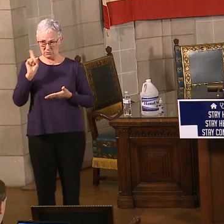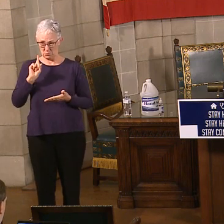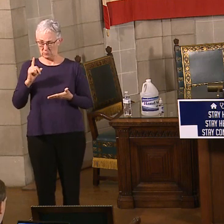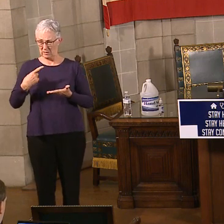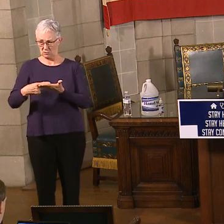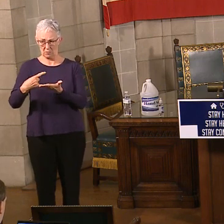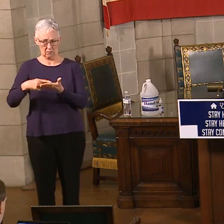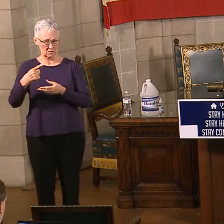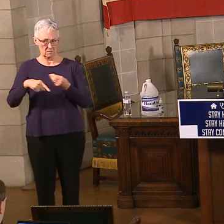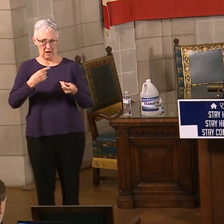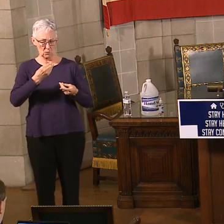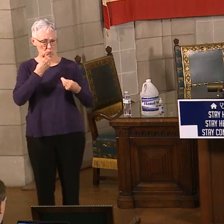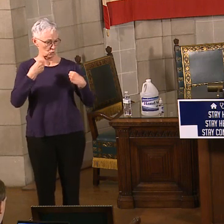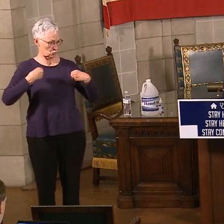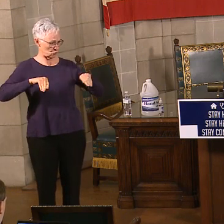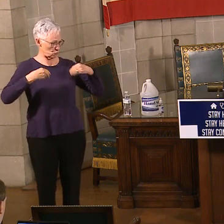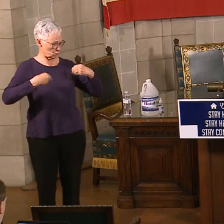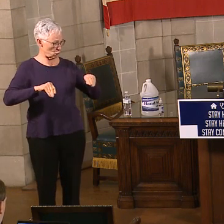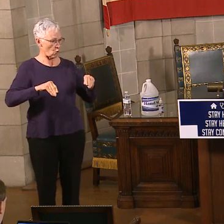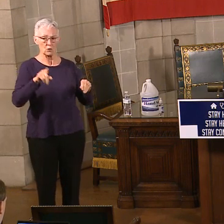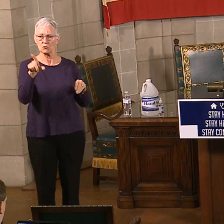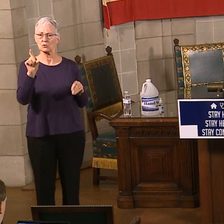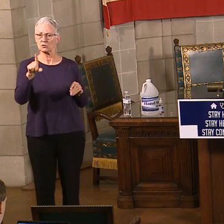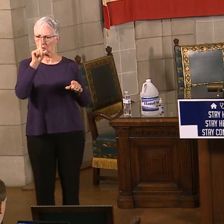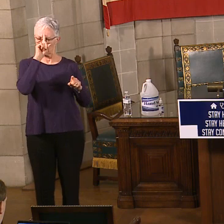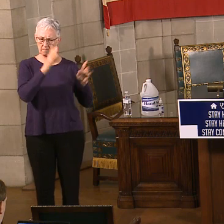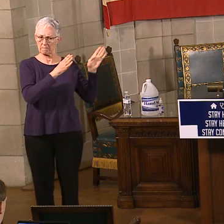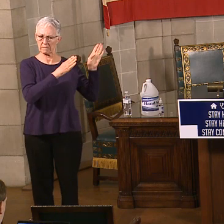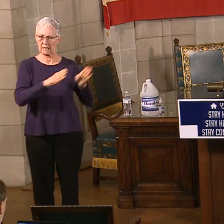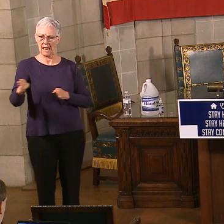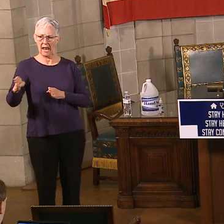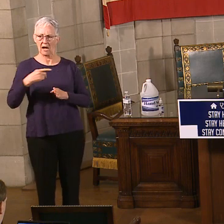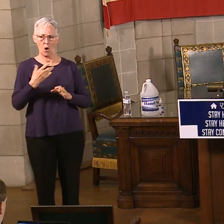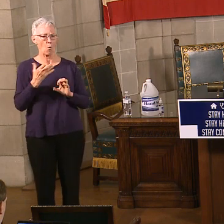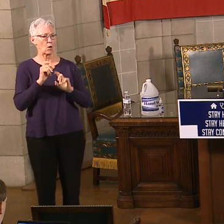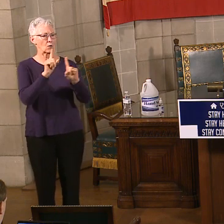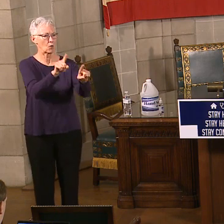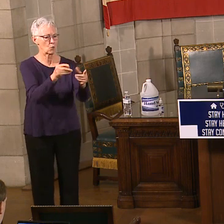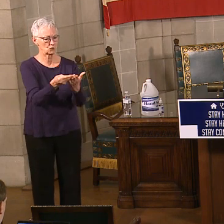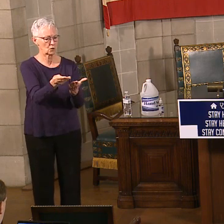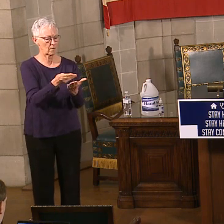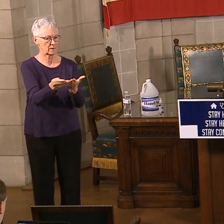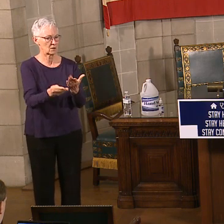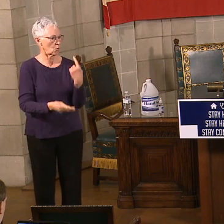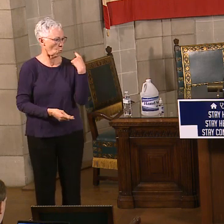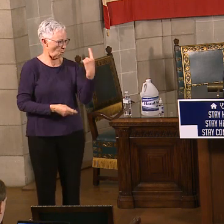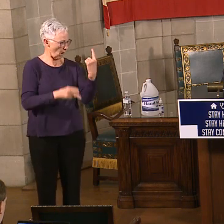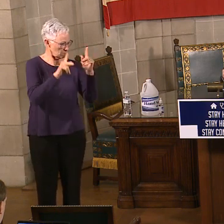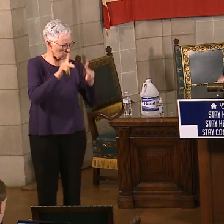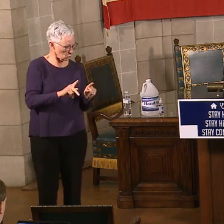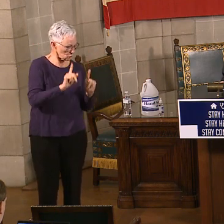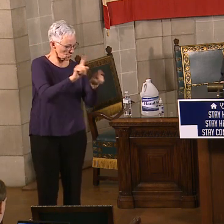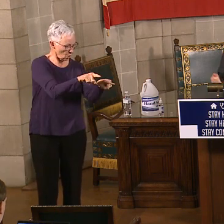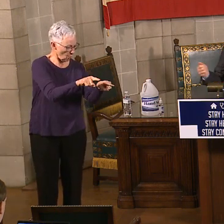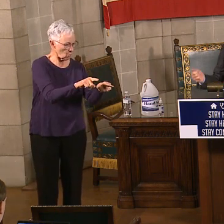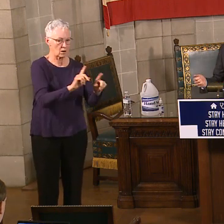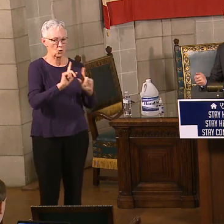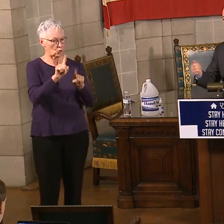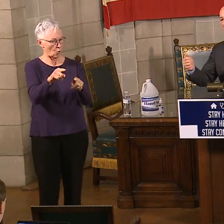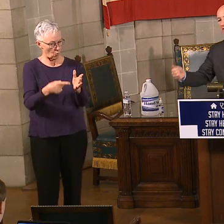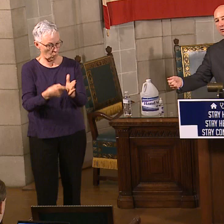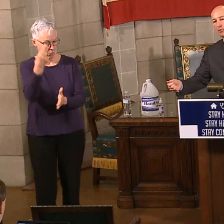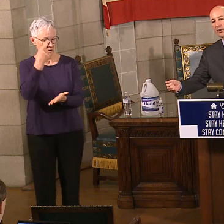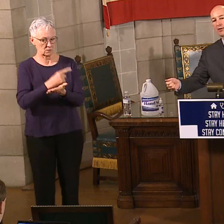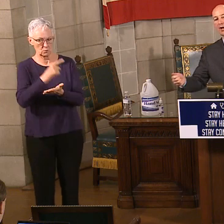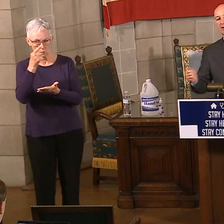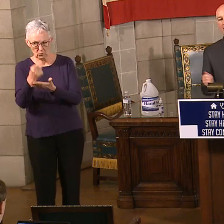talking about, make a plan for when you're going to go shopping. Have only one person go. Go once a week. Have a list. Be